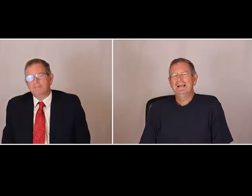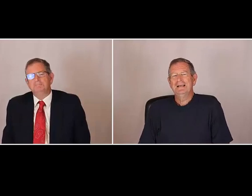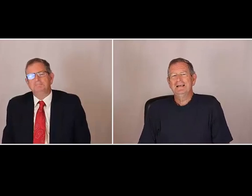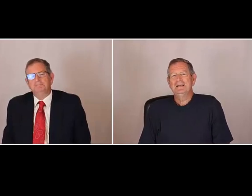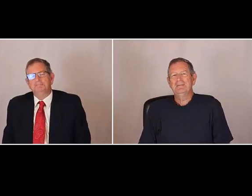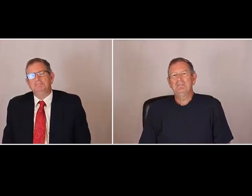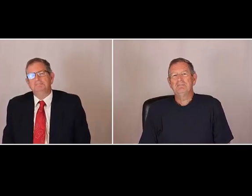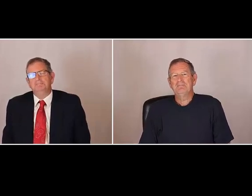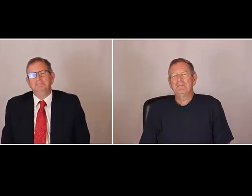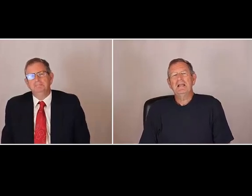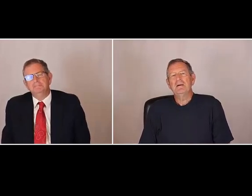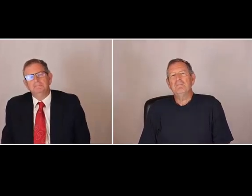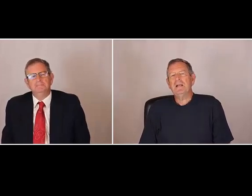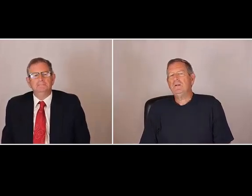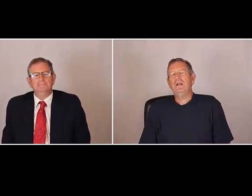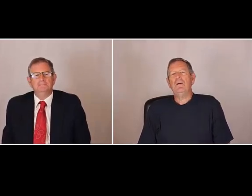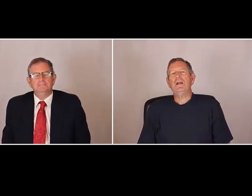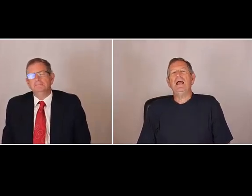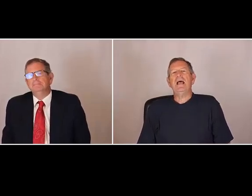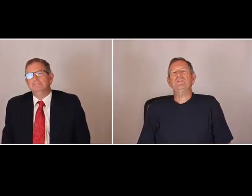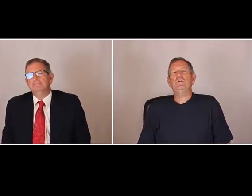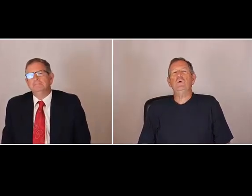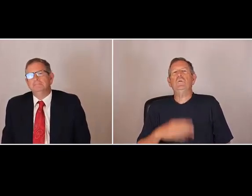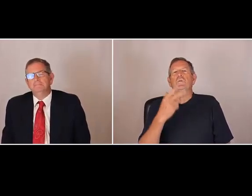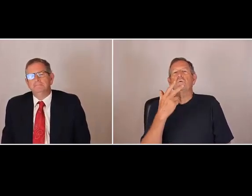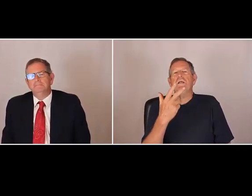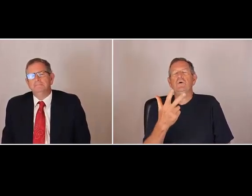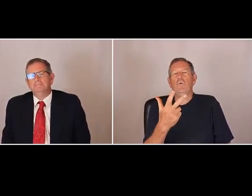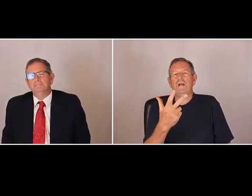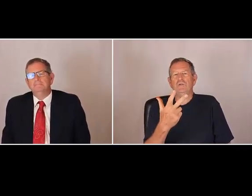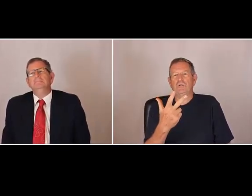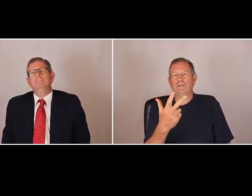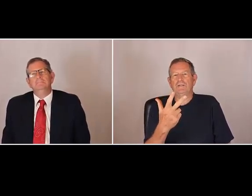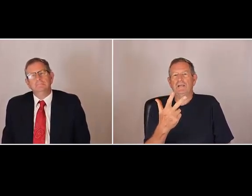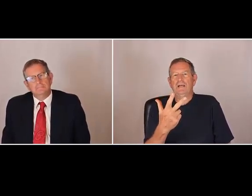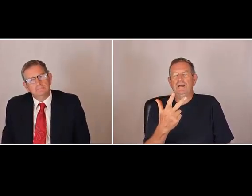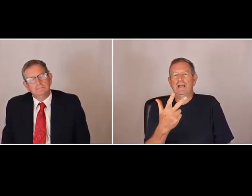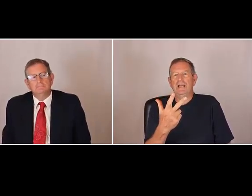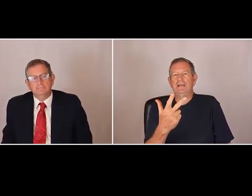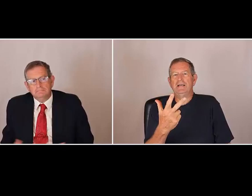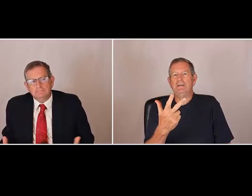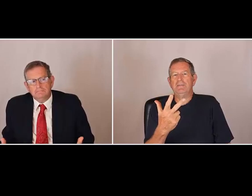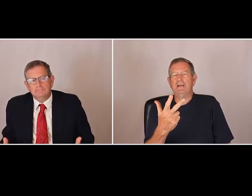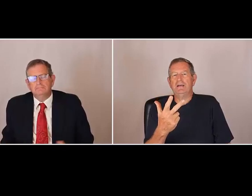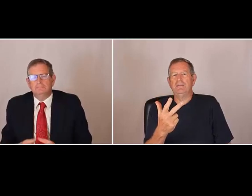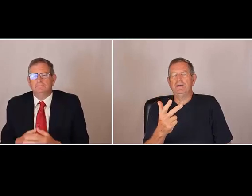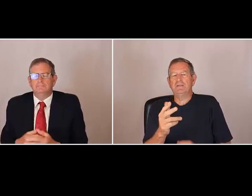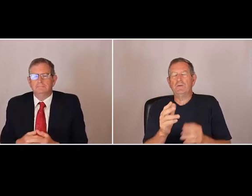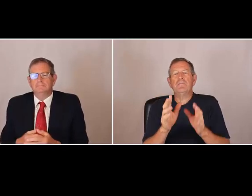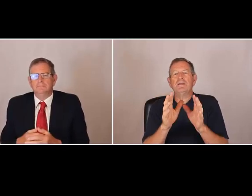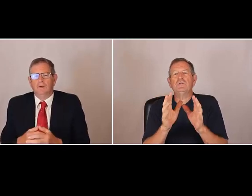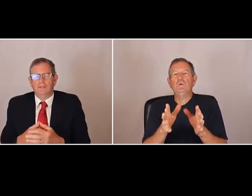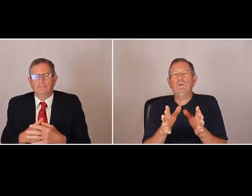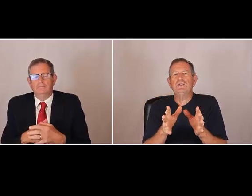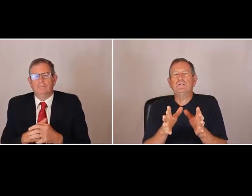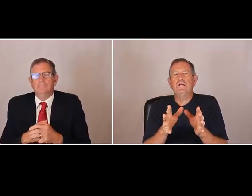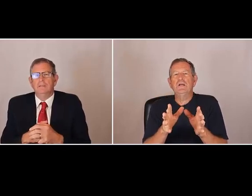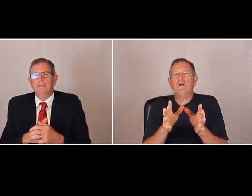are. Michael, I want to ask you 3 questions and so that my students